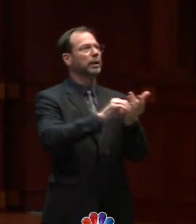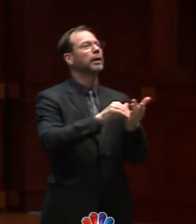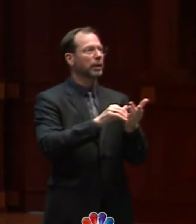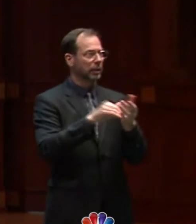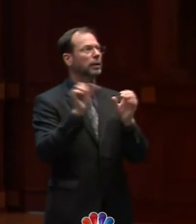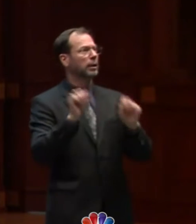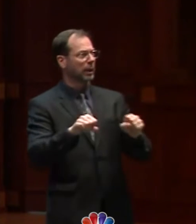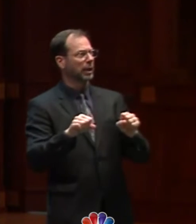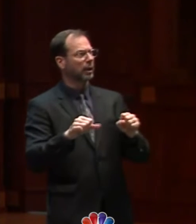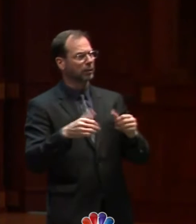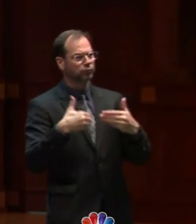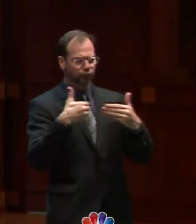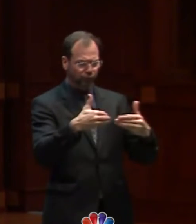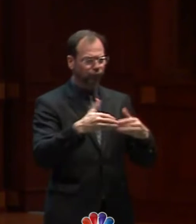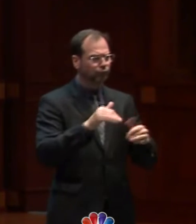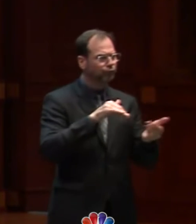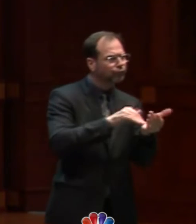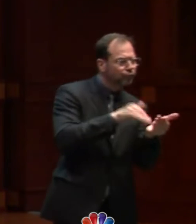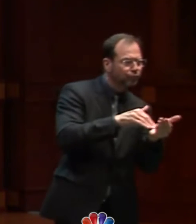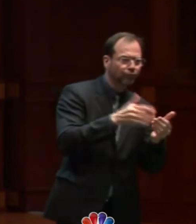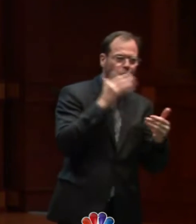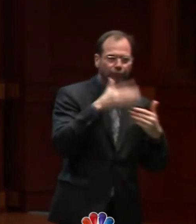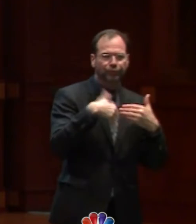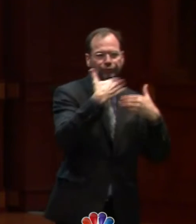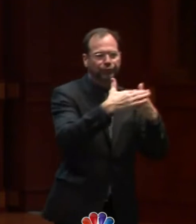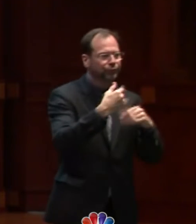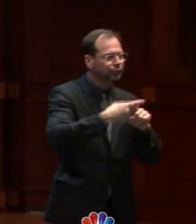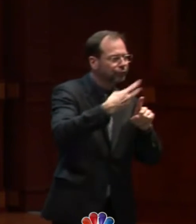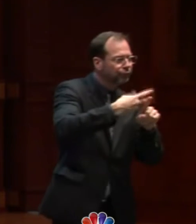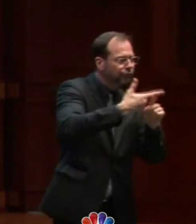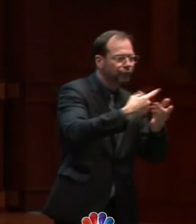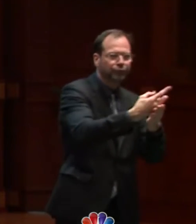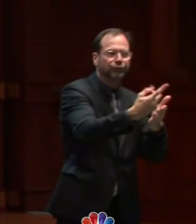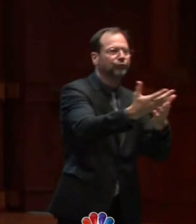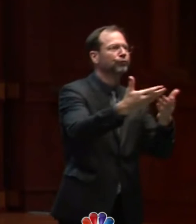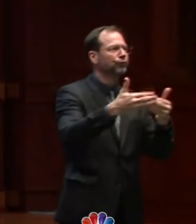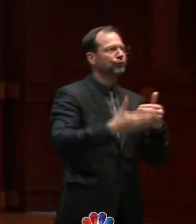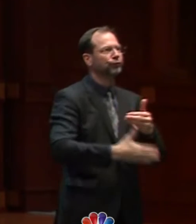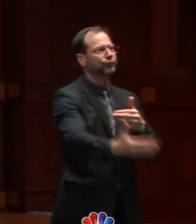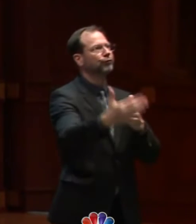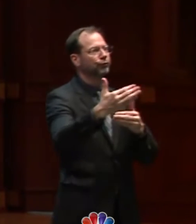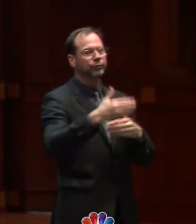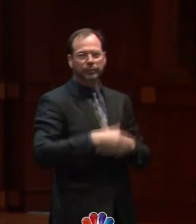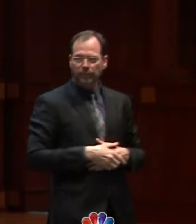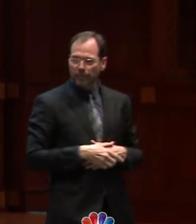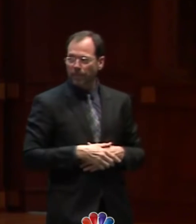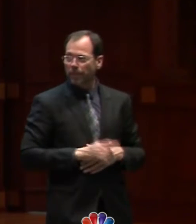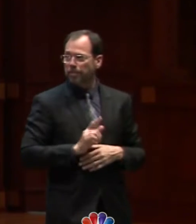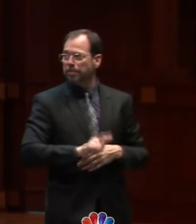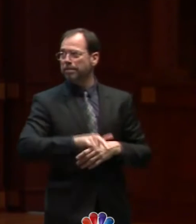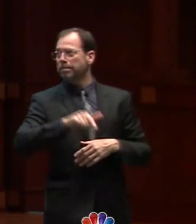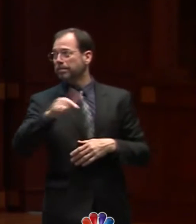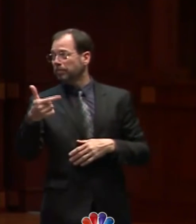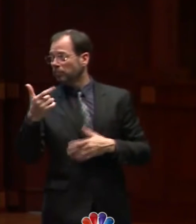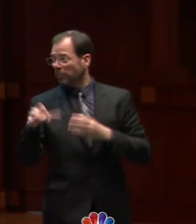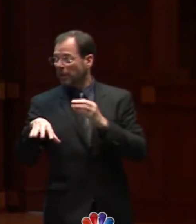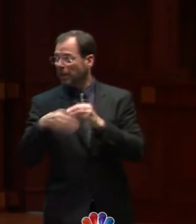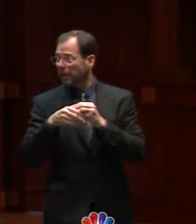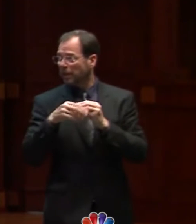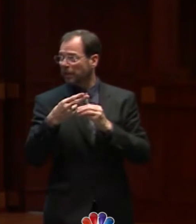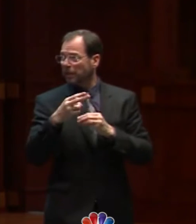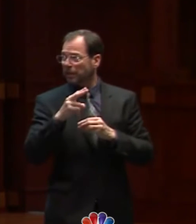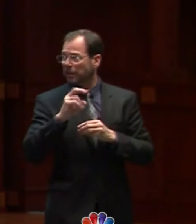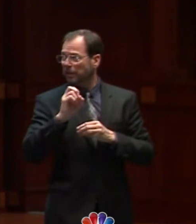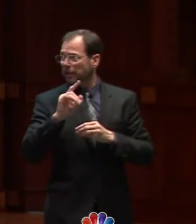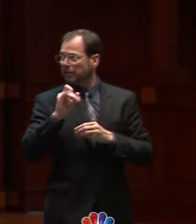in the profession for the next several months or weeks of this crisis. Dr. Hellerstedt, you want to offer anything, or